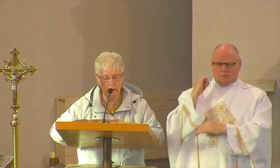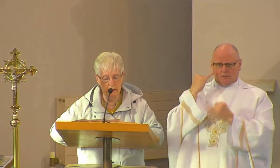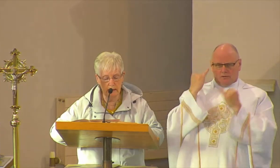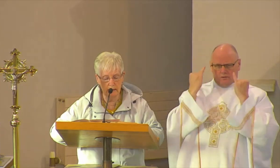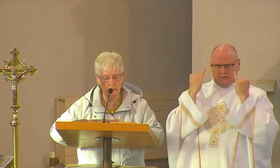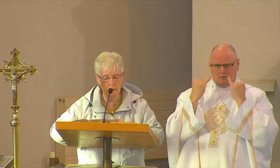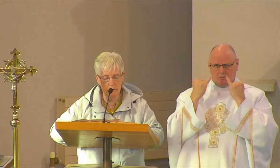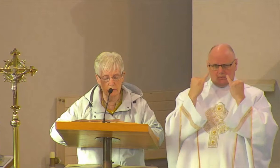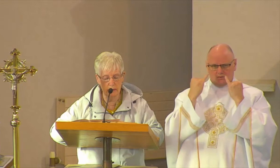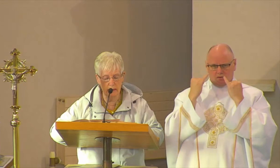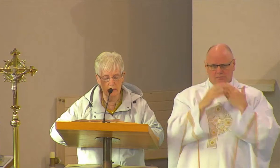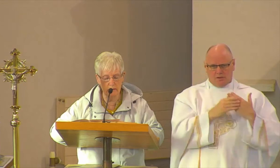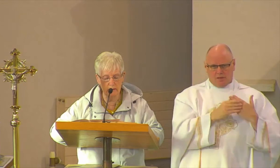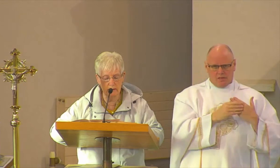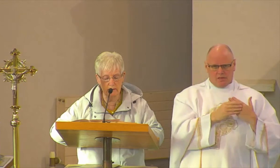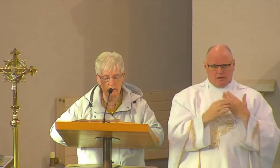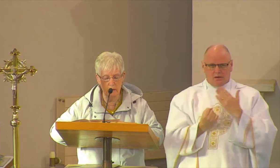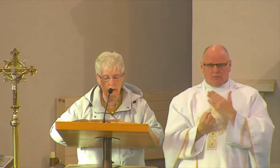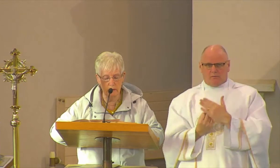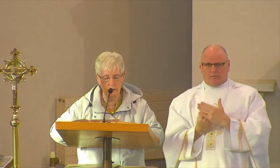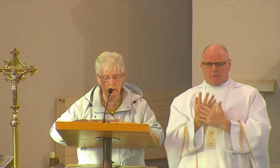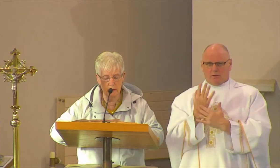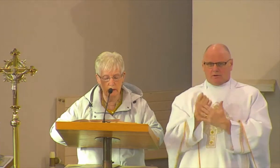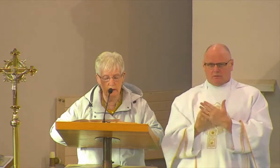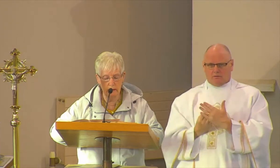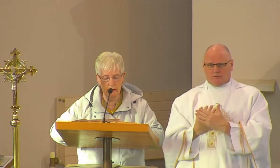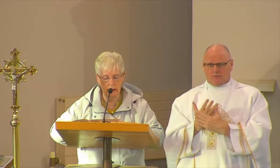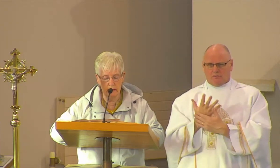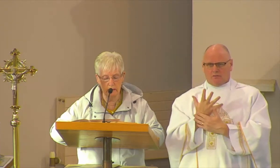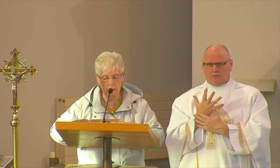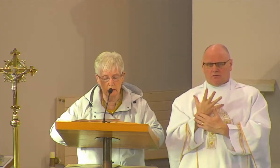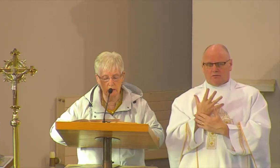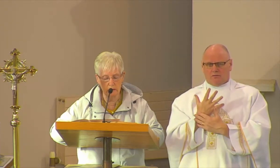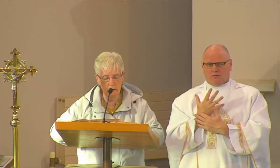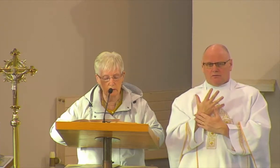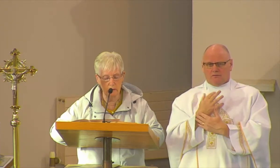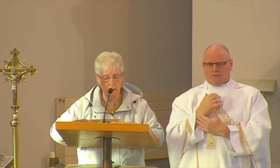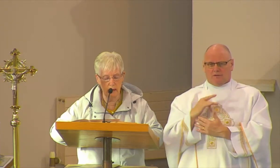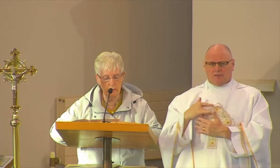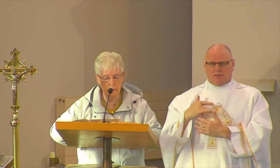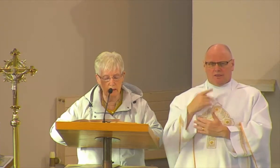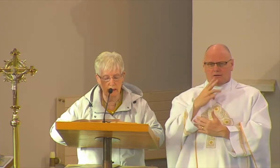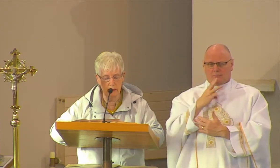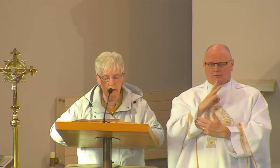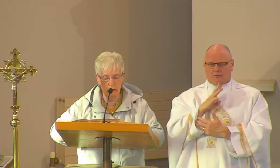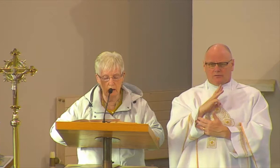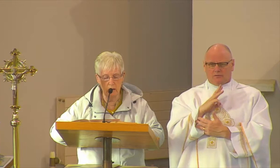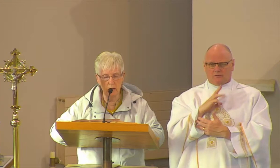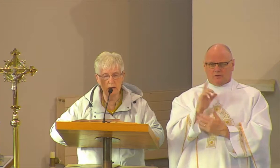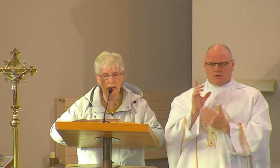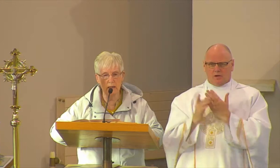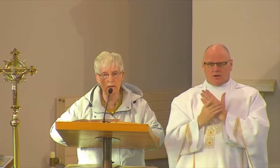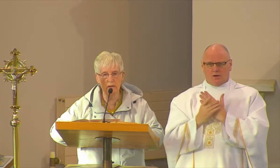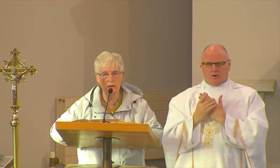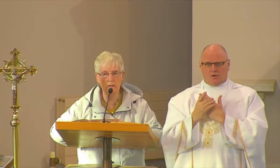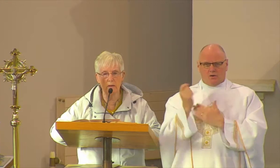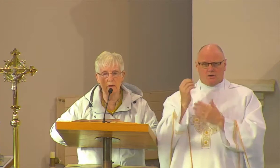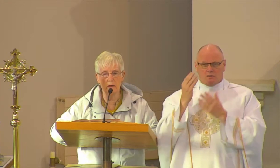them to springs of living water, and God will wipe away all tears from their